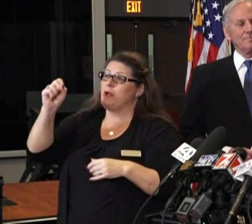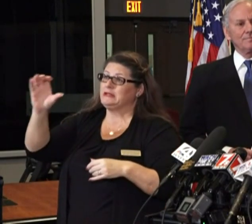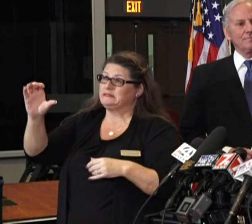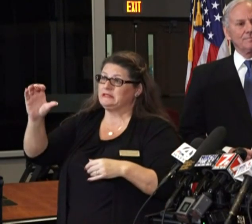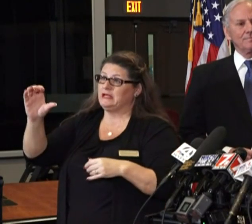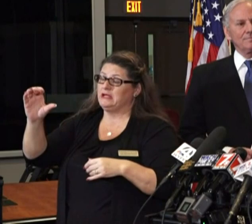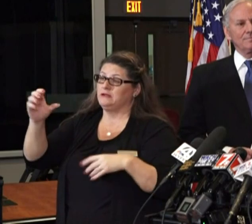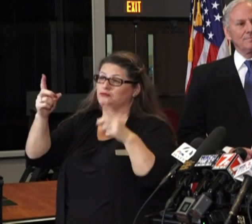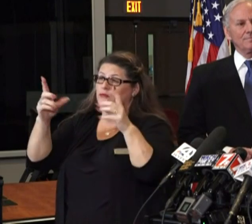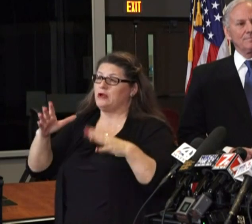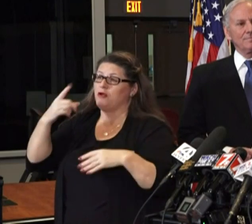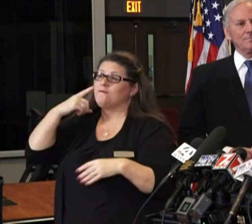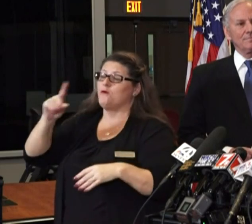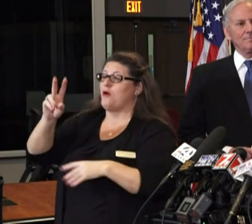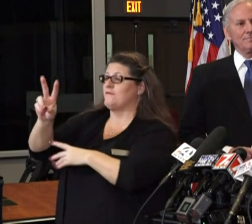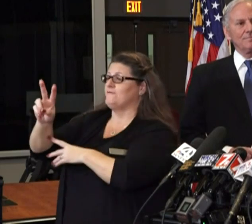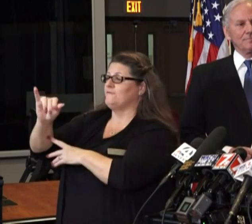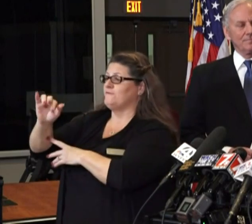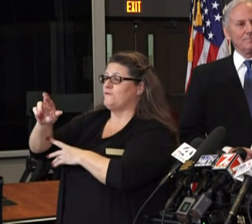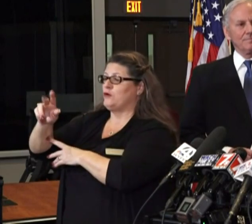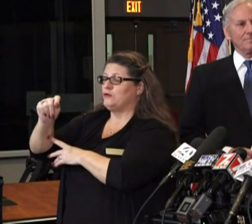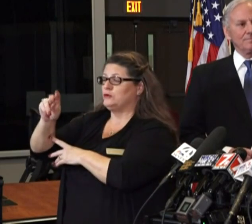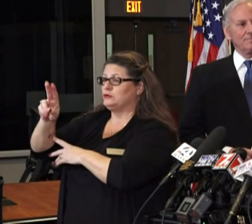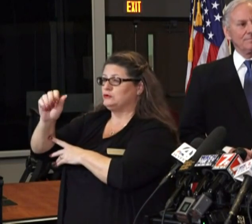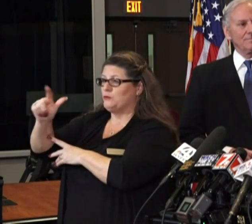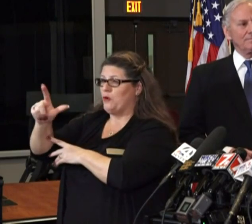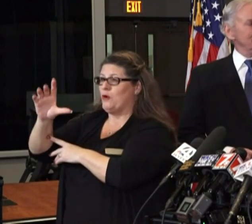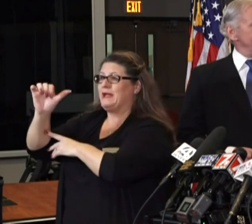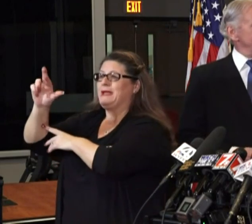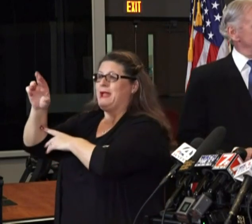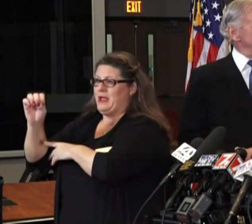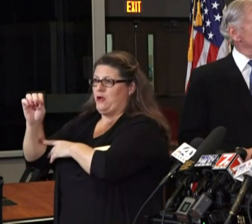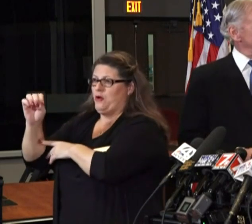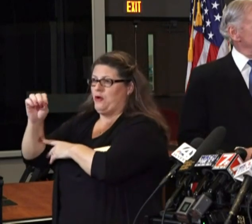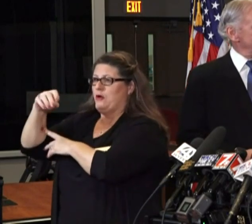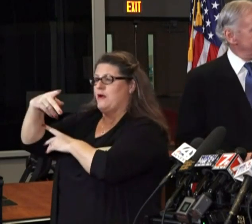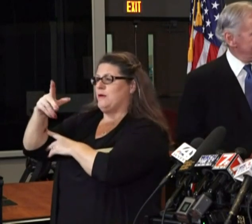Platform, and he's going to give a little more detail and walk you through what this looks like.